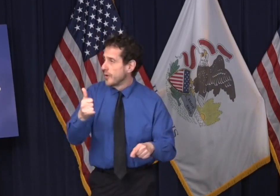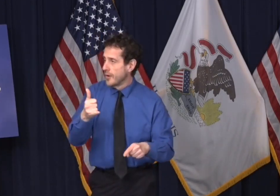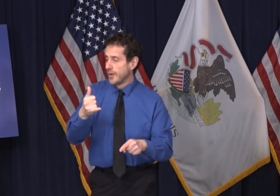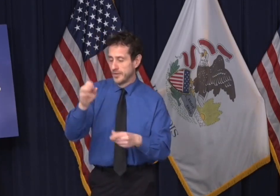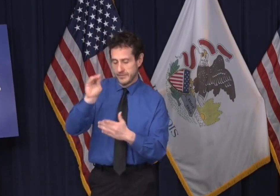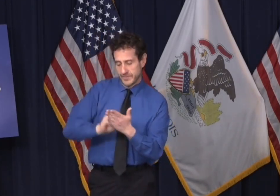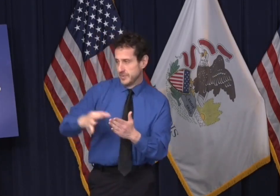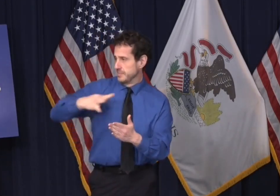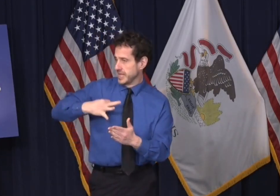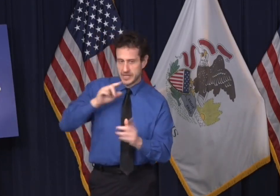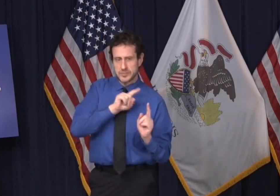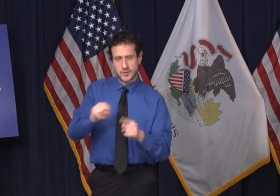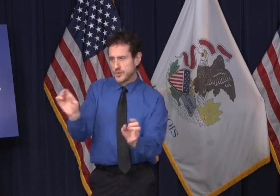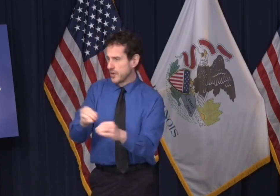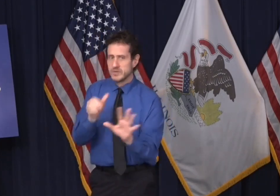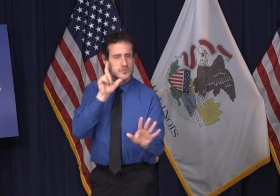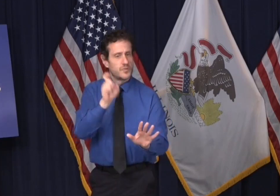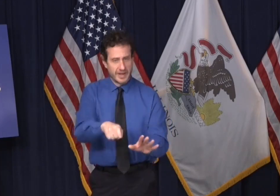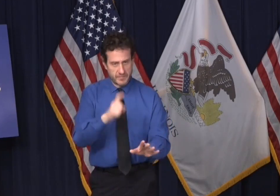an office.